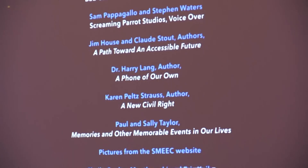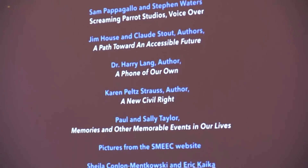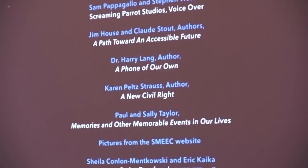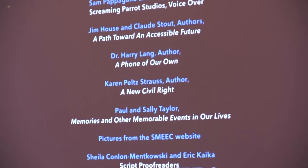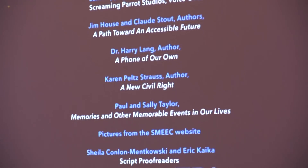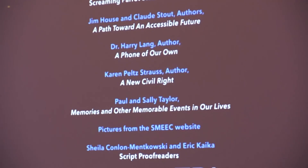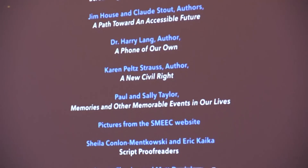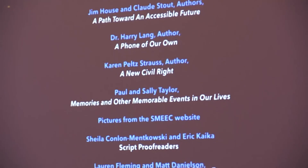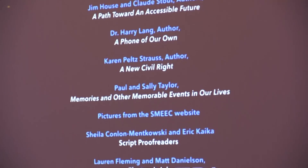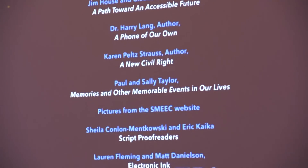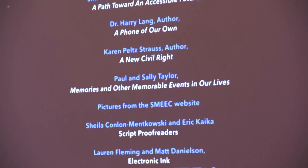process.